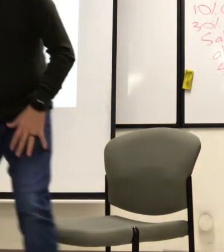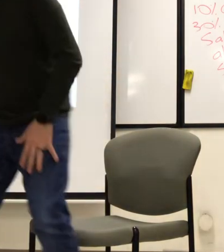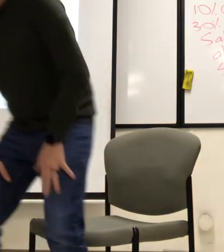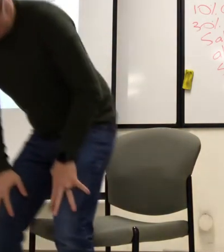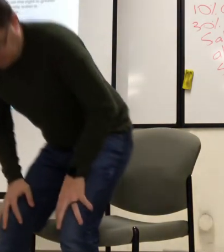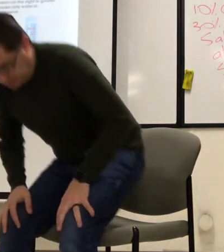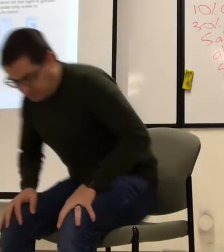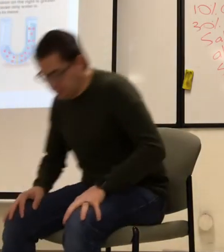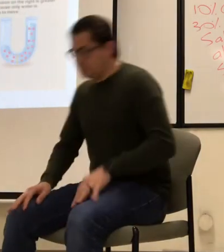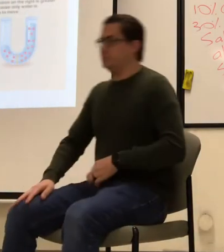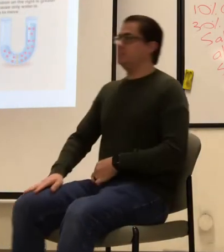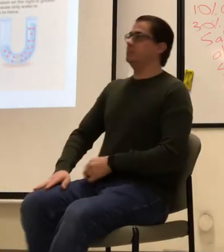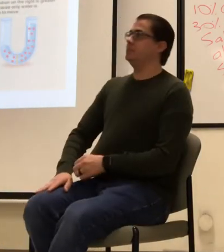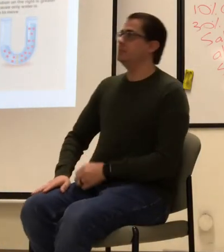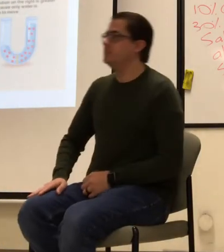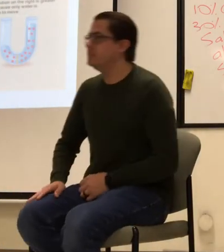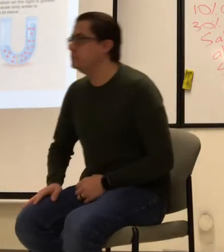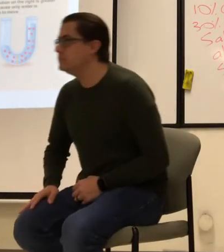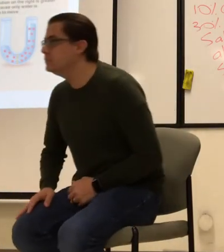solute